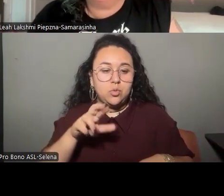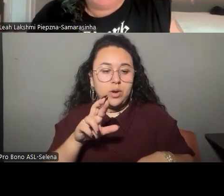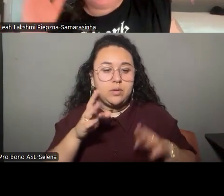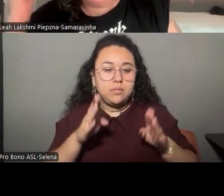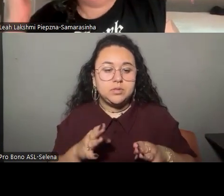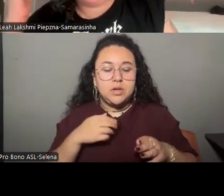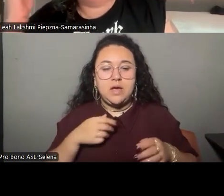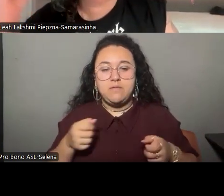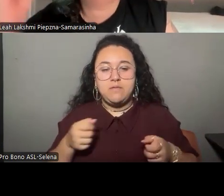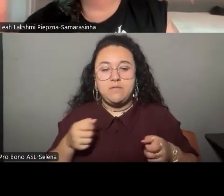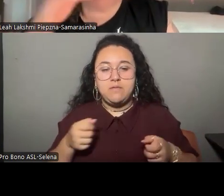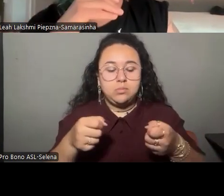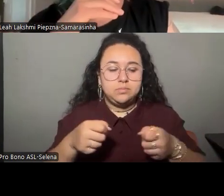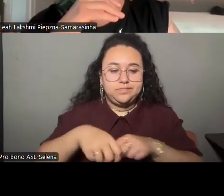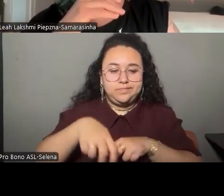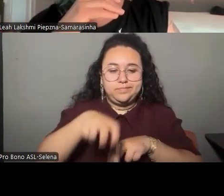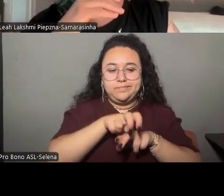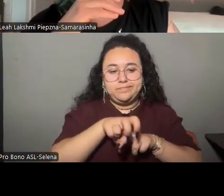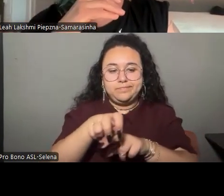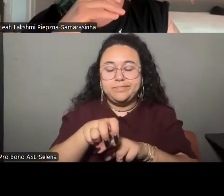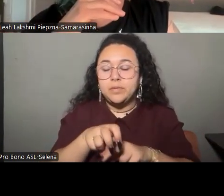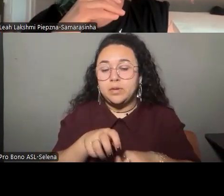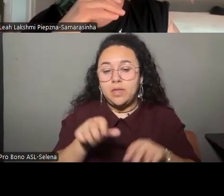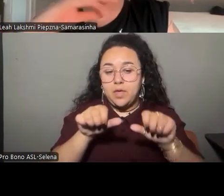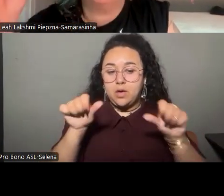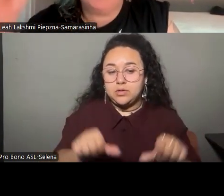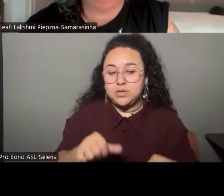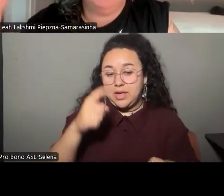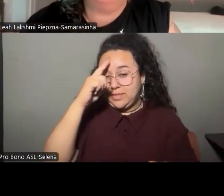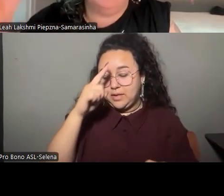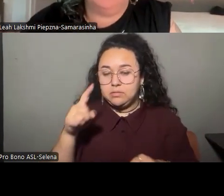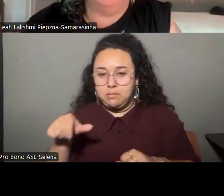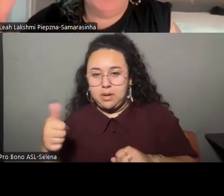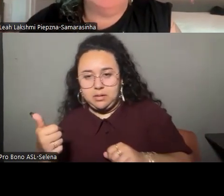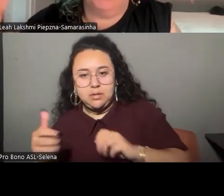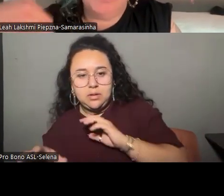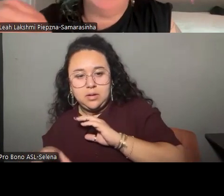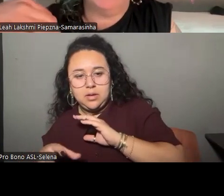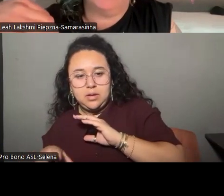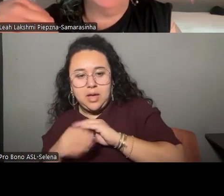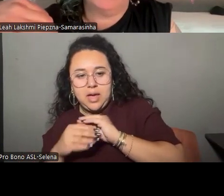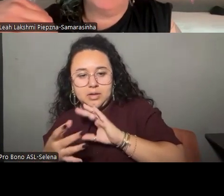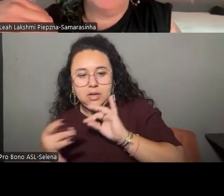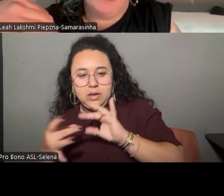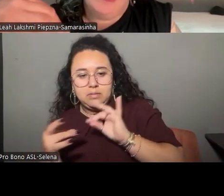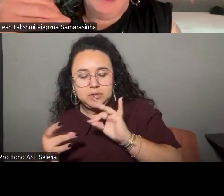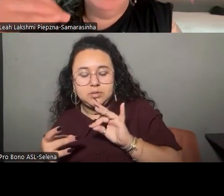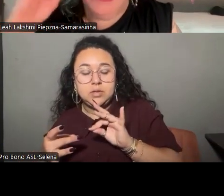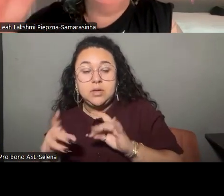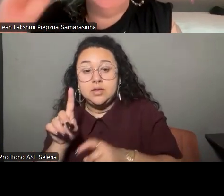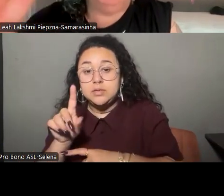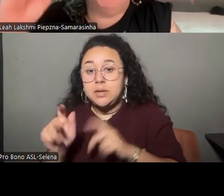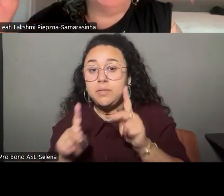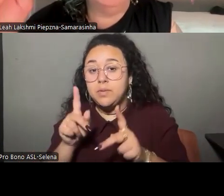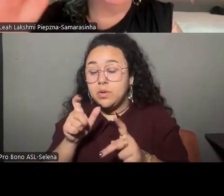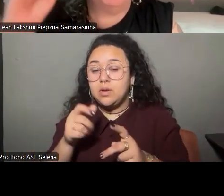altar. I'm going to side note and say, I think as disabled folks, the right to have sacred space that we make on our own terms and to have